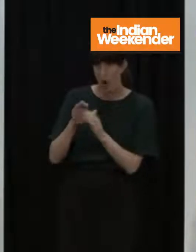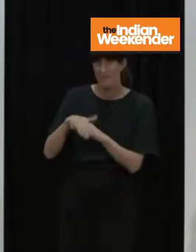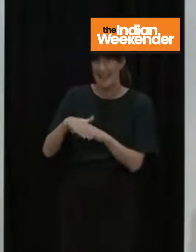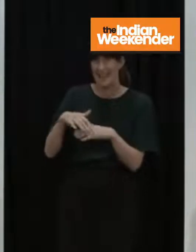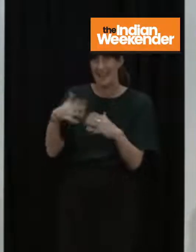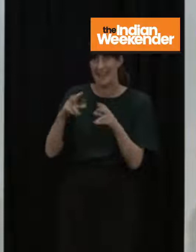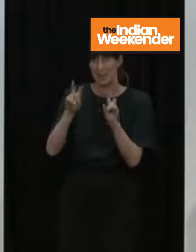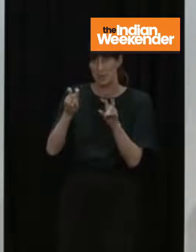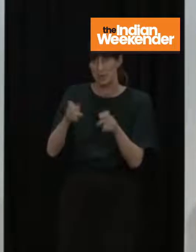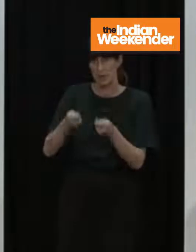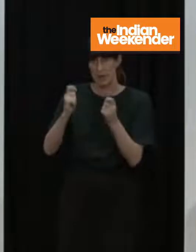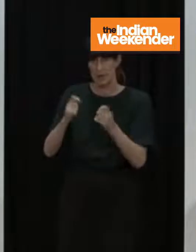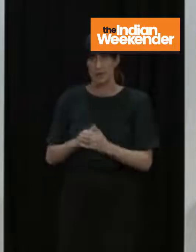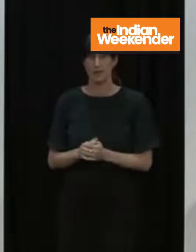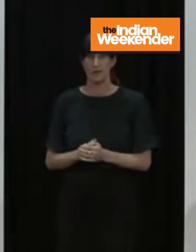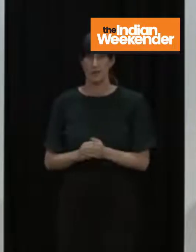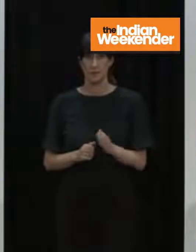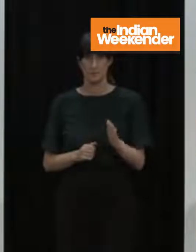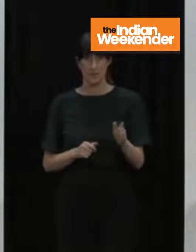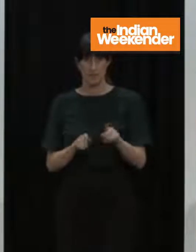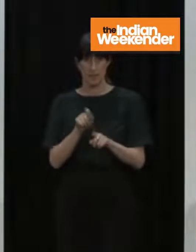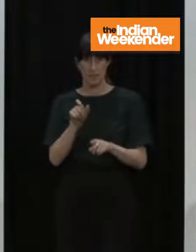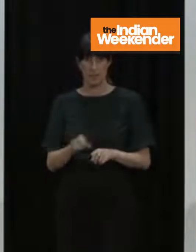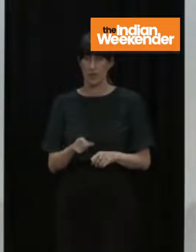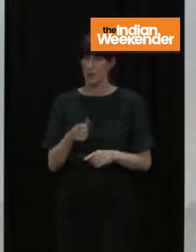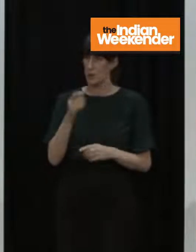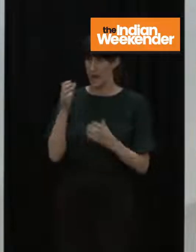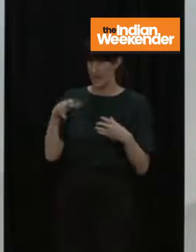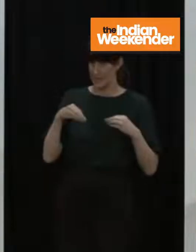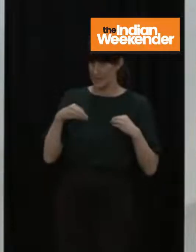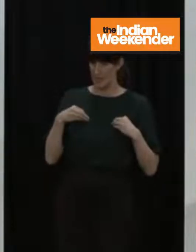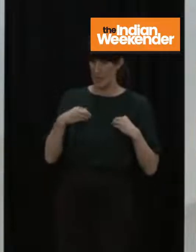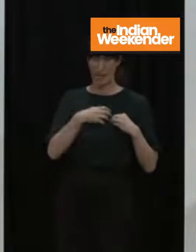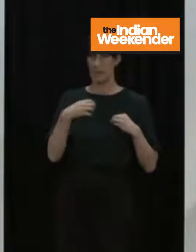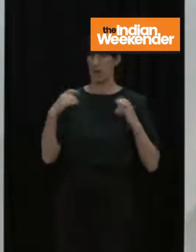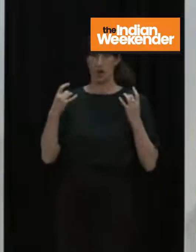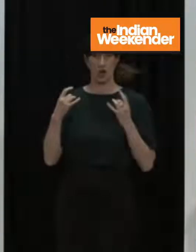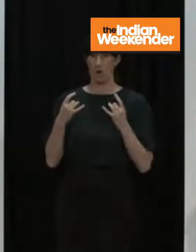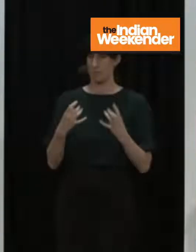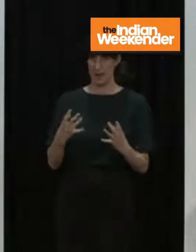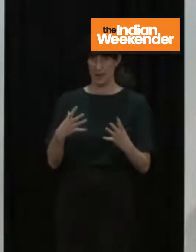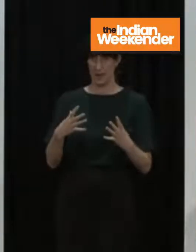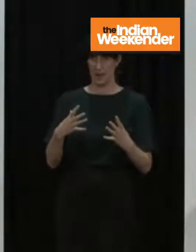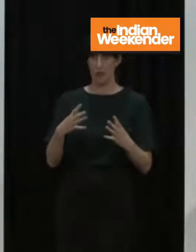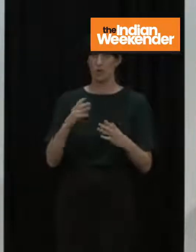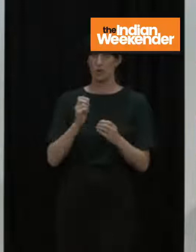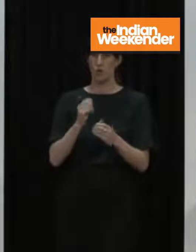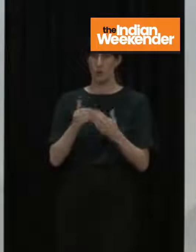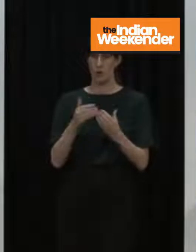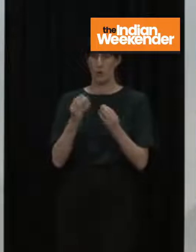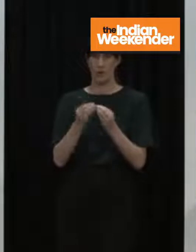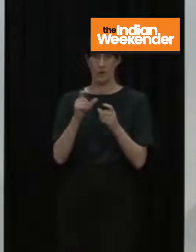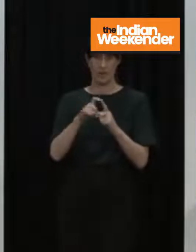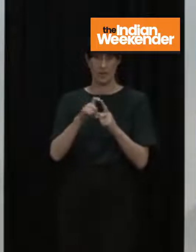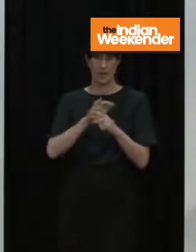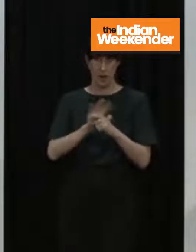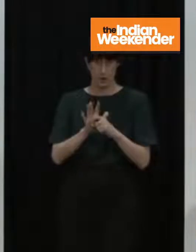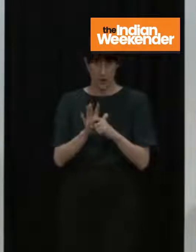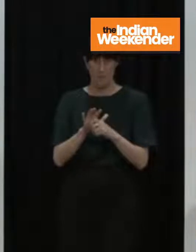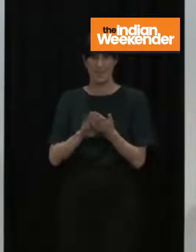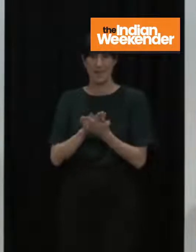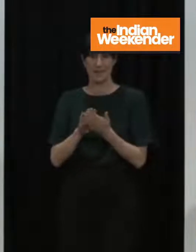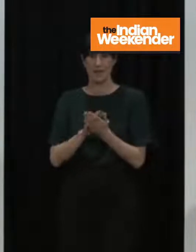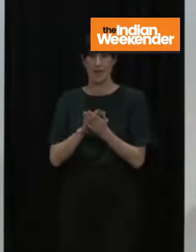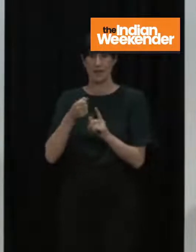that are raised. So do you accept that the government's unpreparedness for Delta has cost the economy billions? No, not at